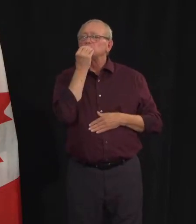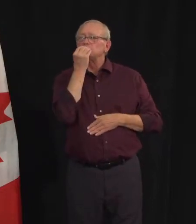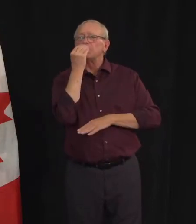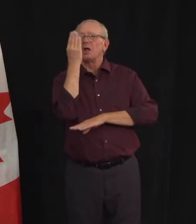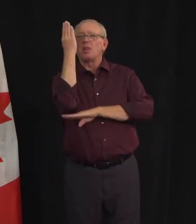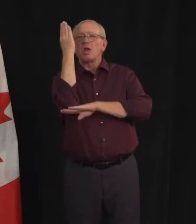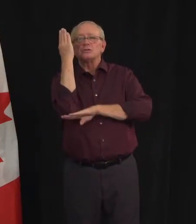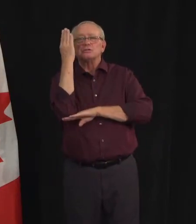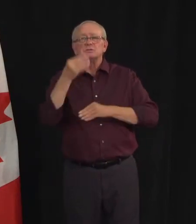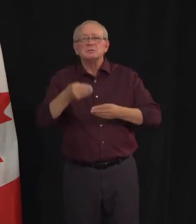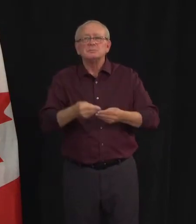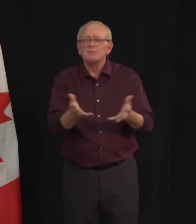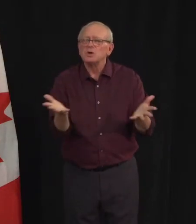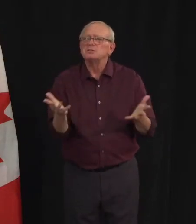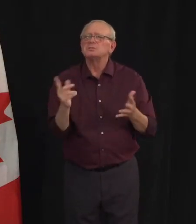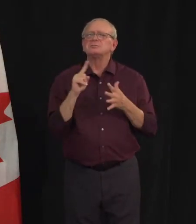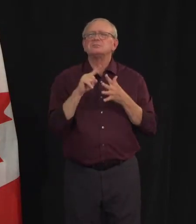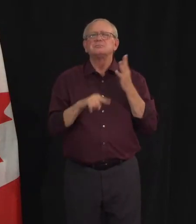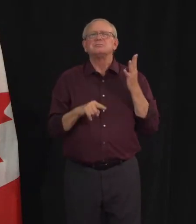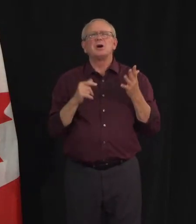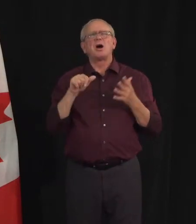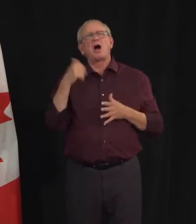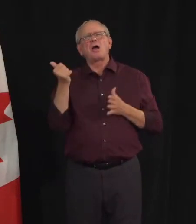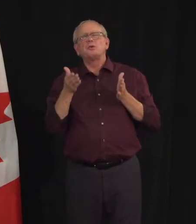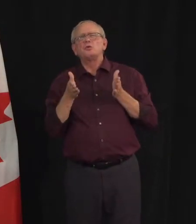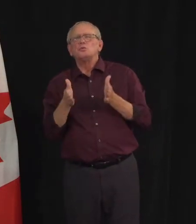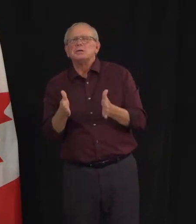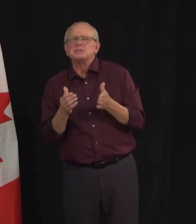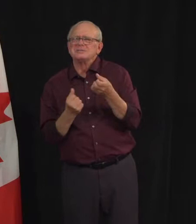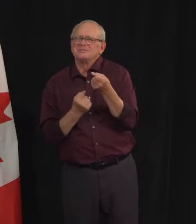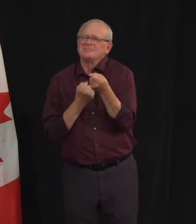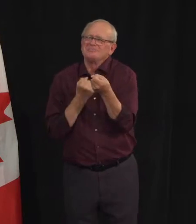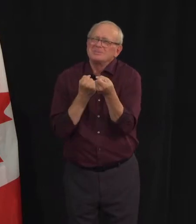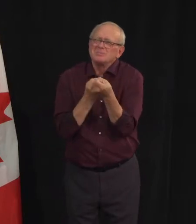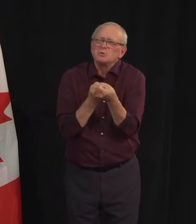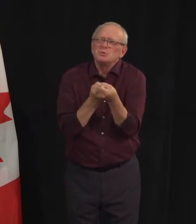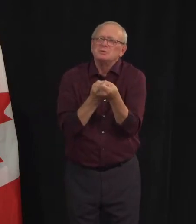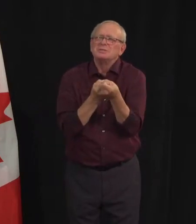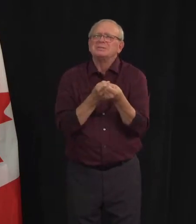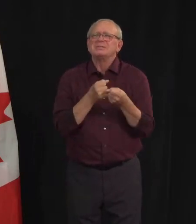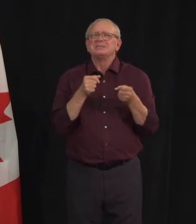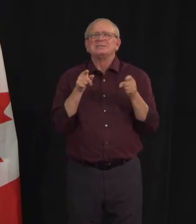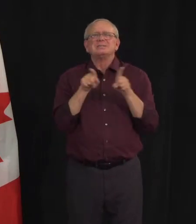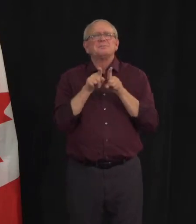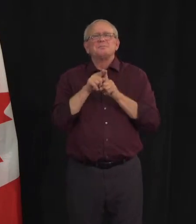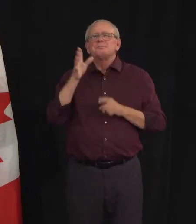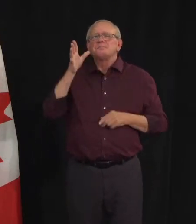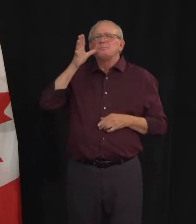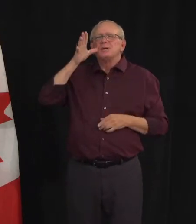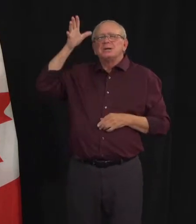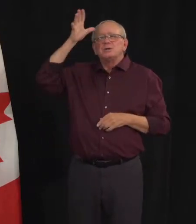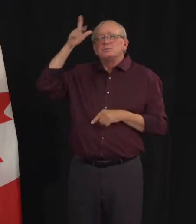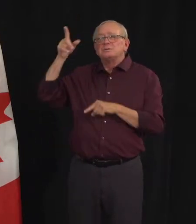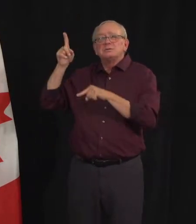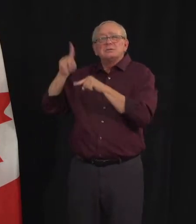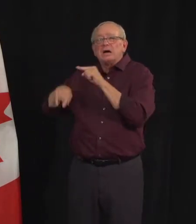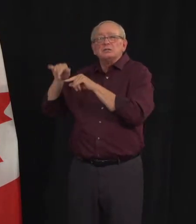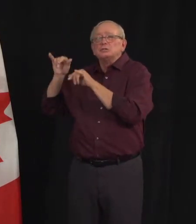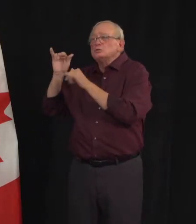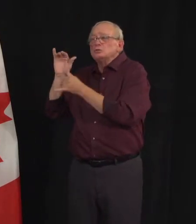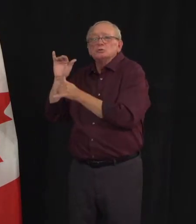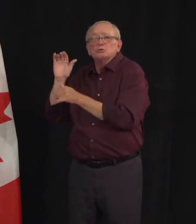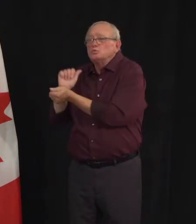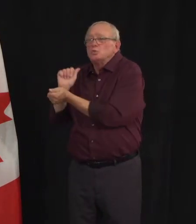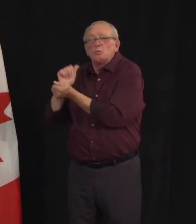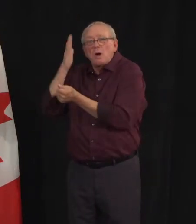result from additional stress or financial hardship if parents are not able to work. The multifaceted value of school